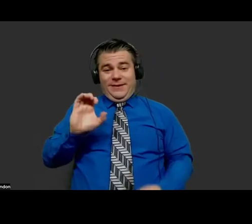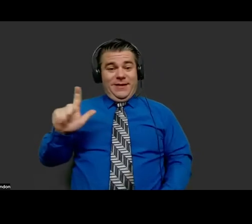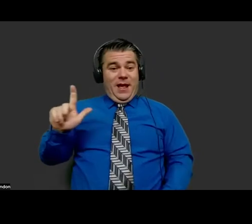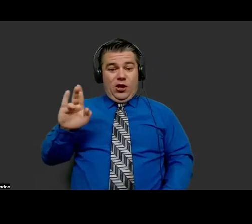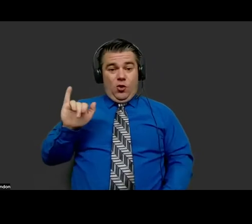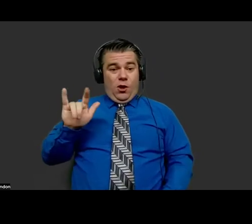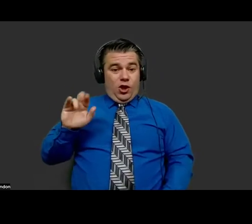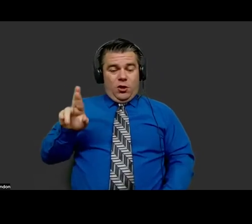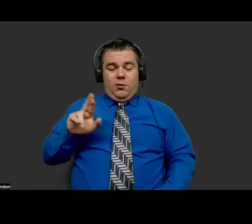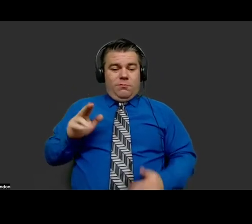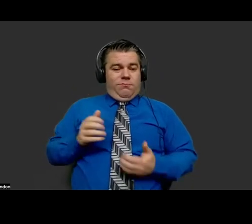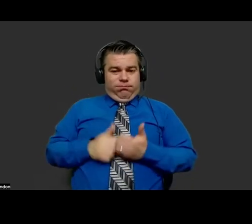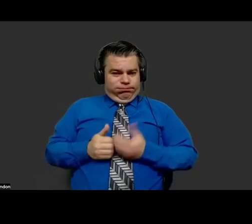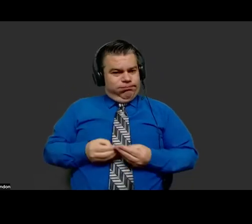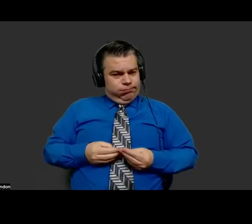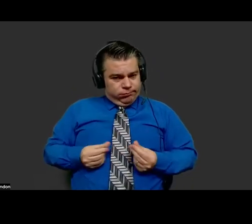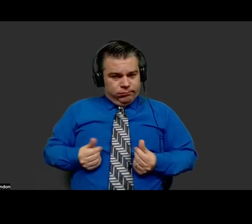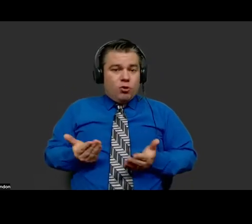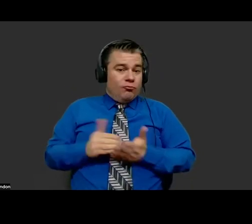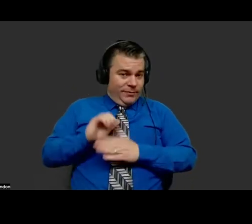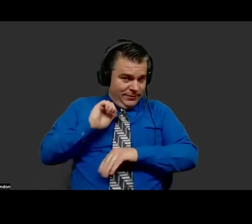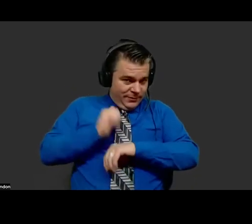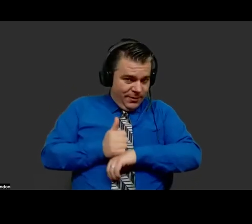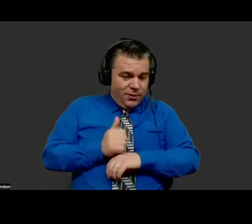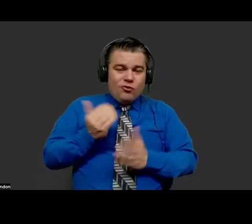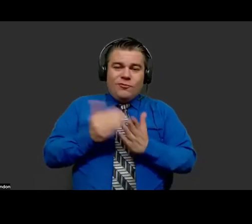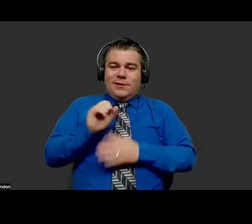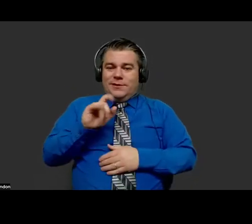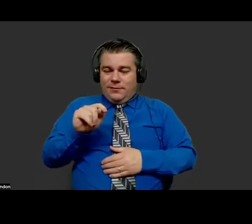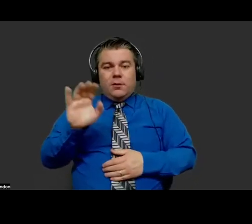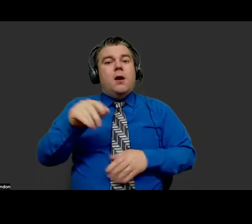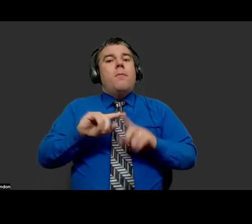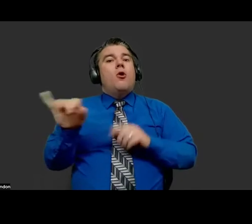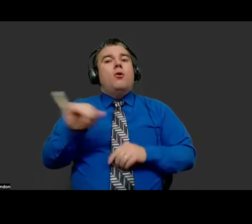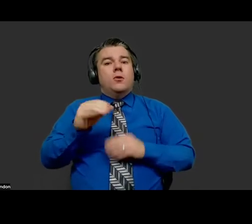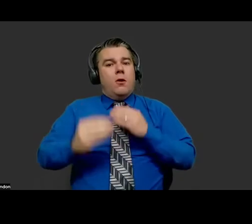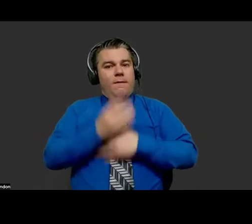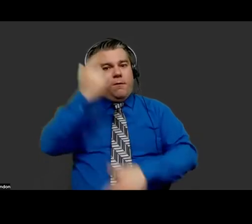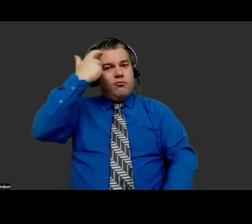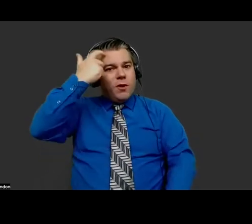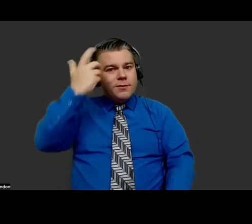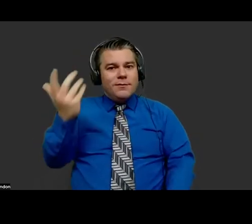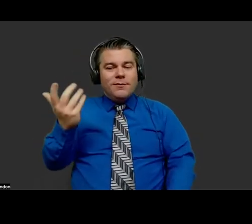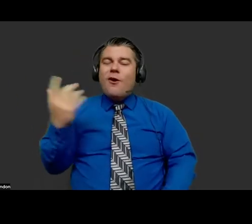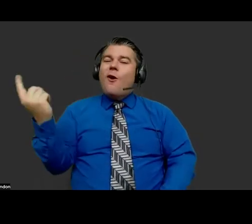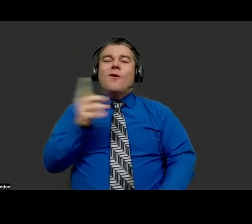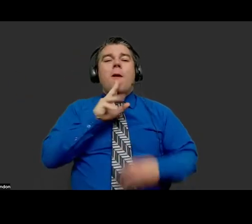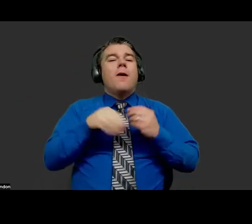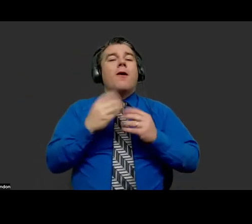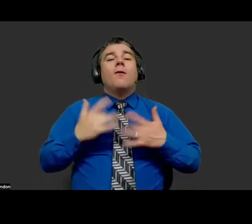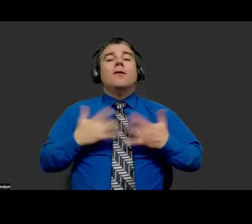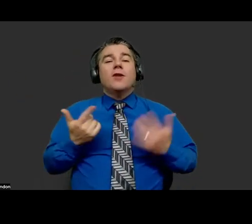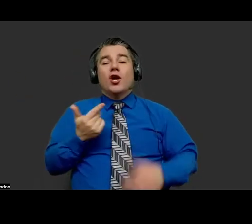metabolism reset for their body, it totally affected the brain. And what do we talk about all the time? We always talk about the